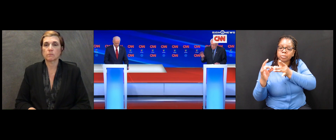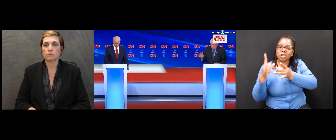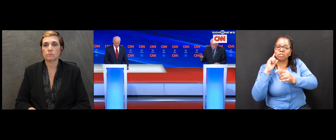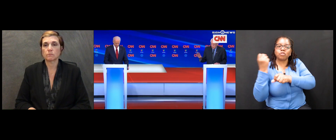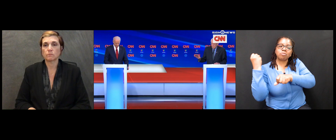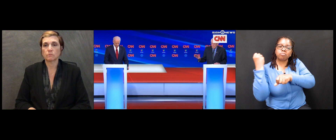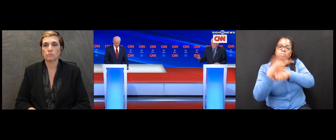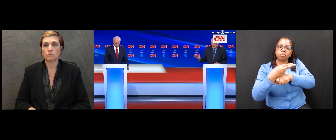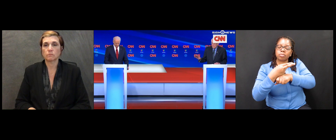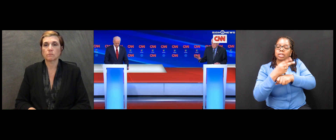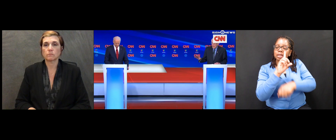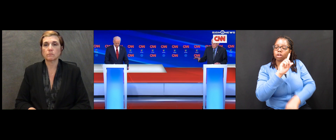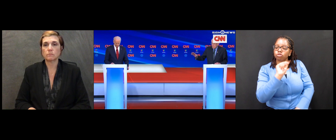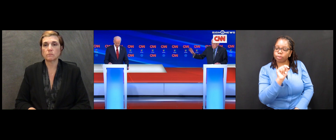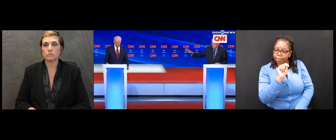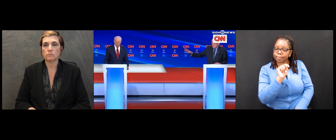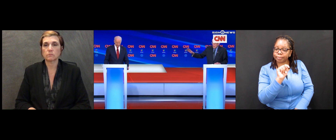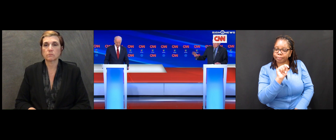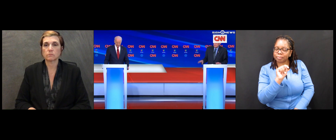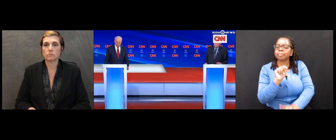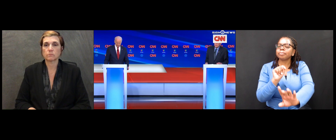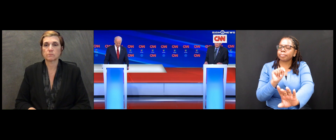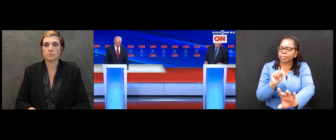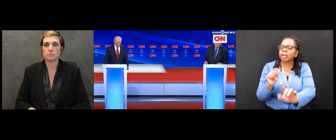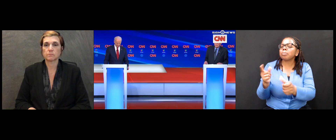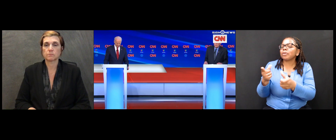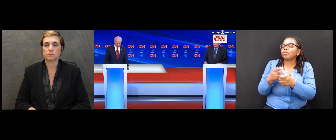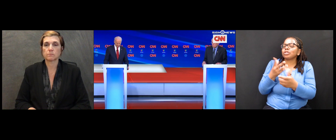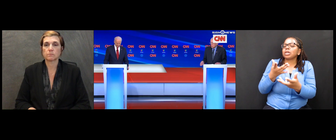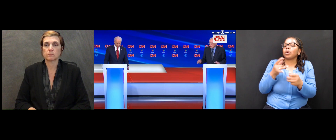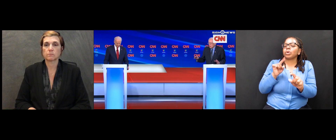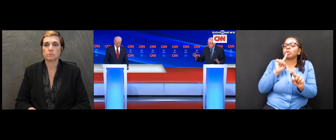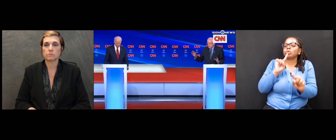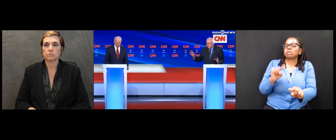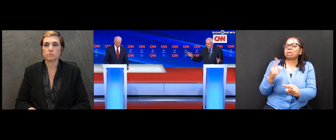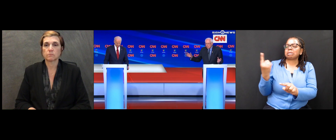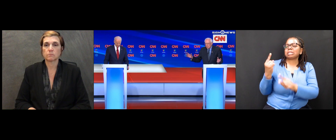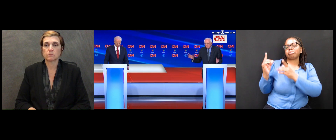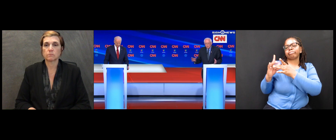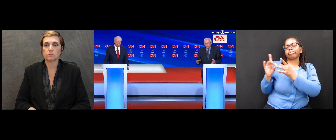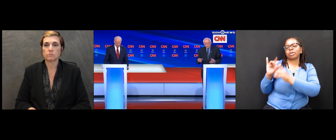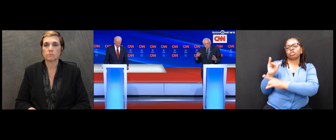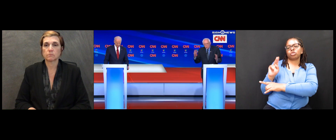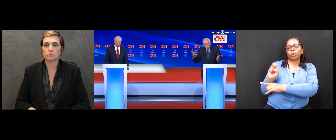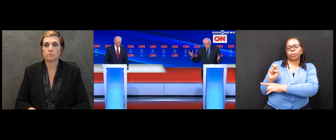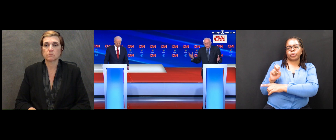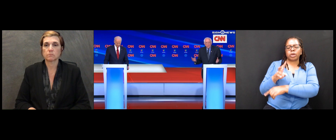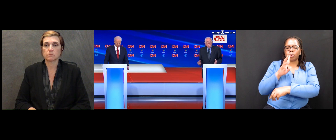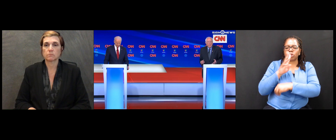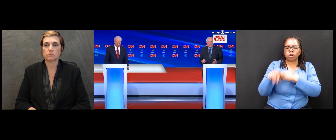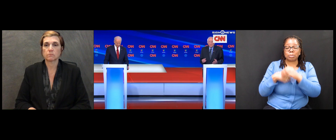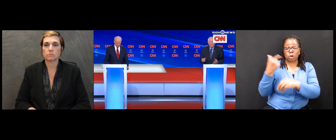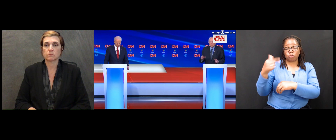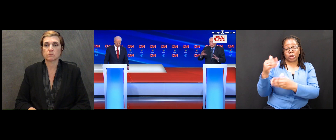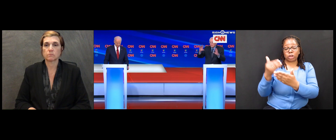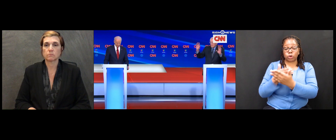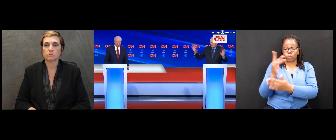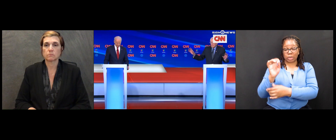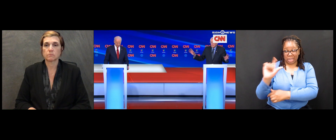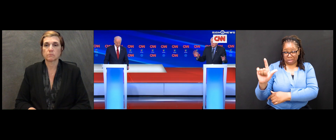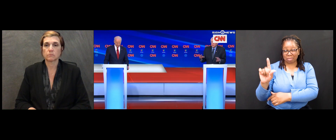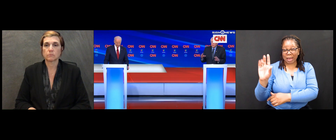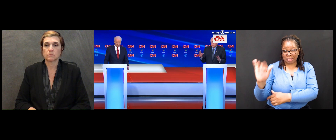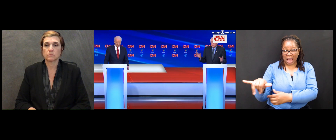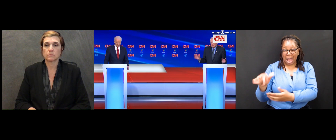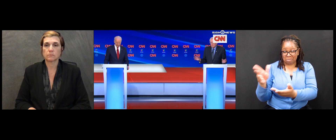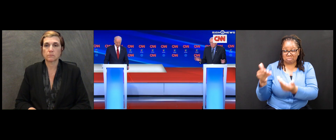defeat Donald Trump. But let me respond to something that Joe said. You know, we talk about the Green New Deal and all of these